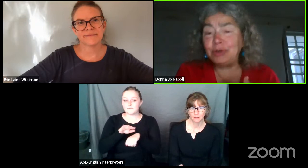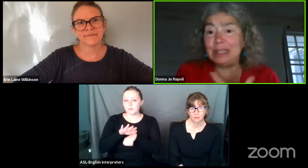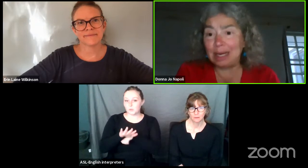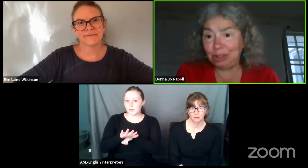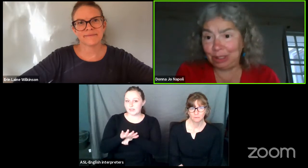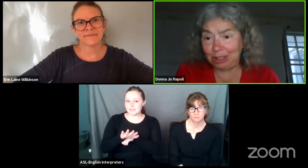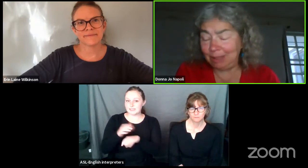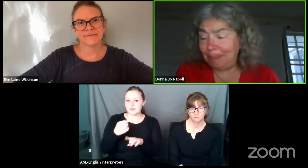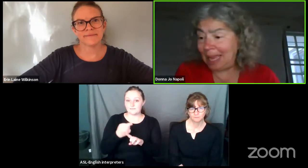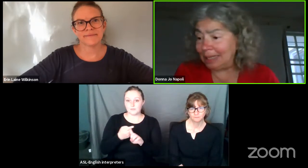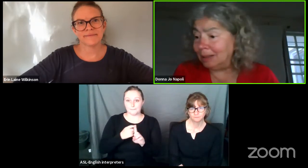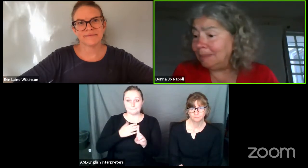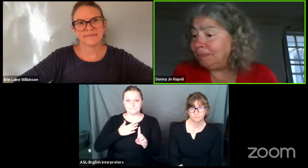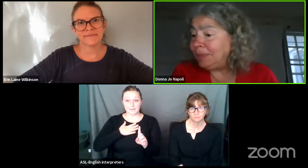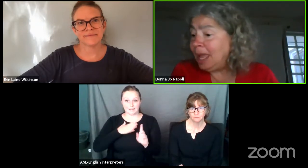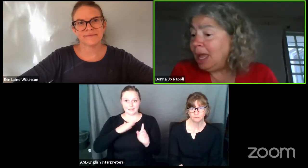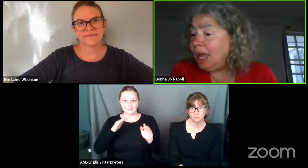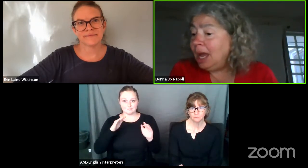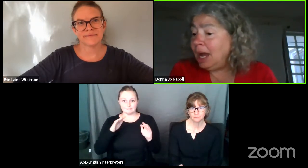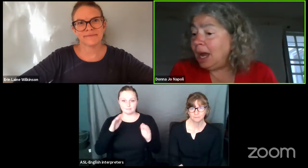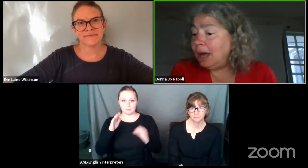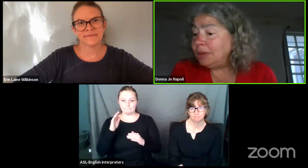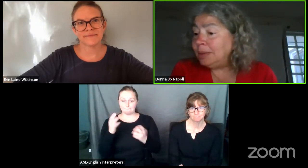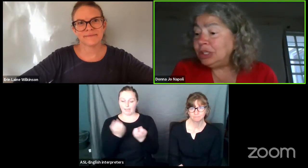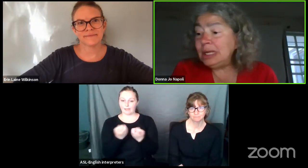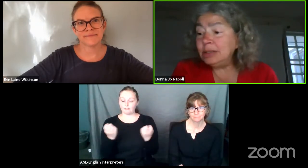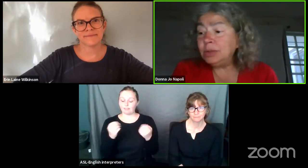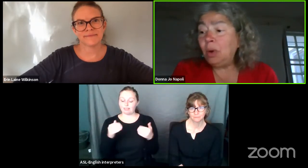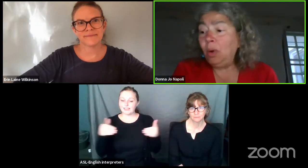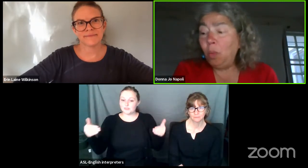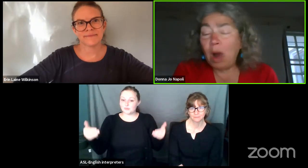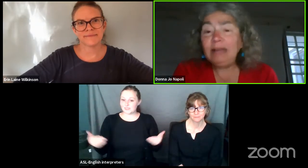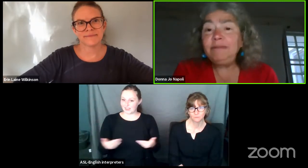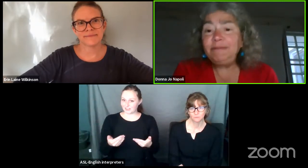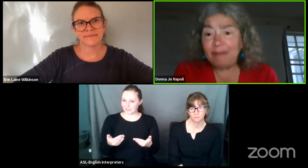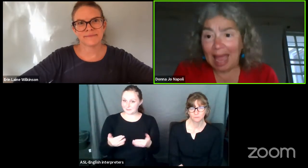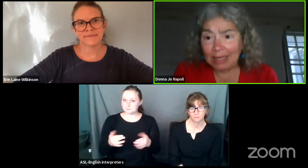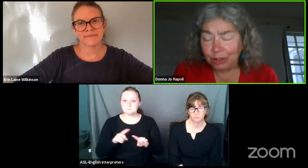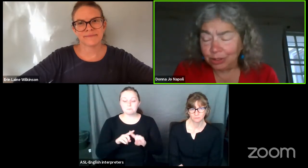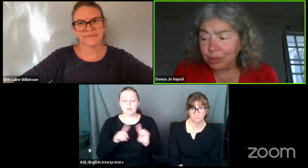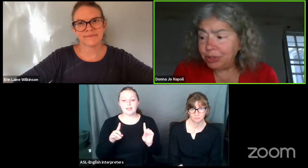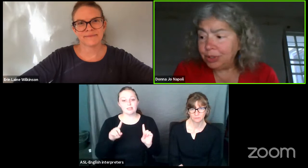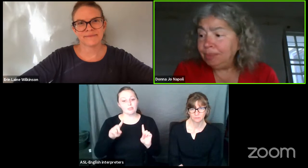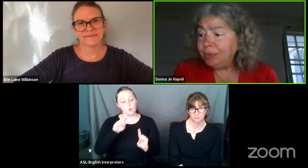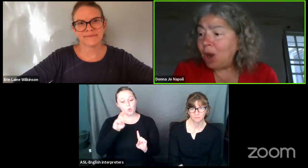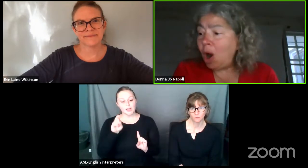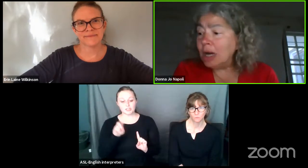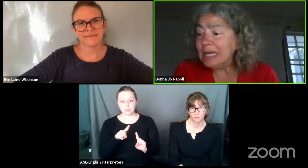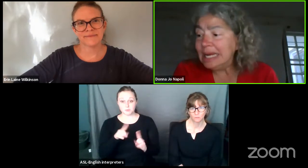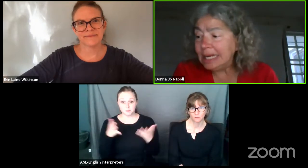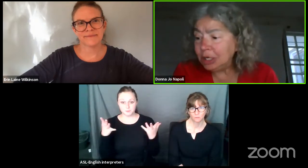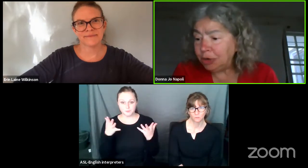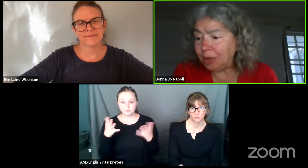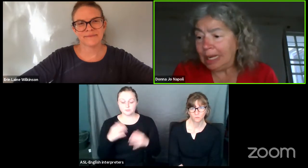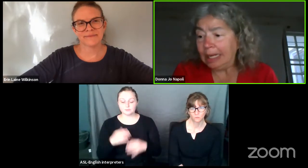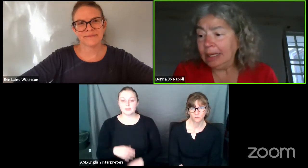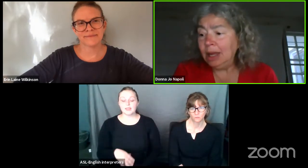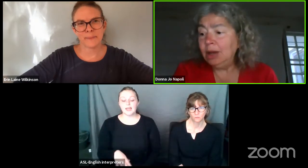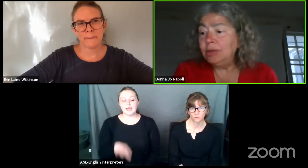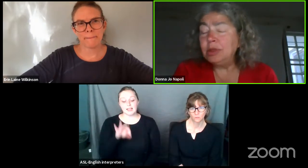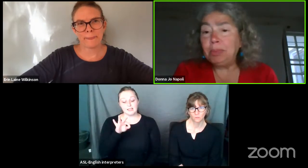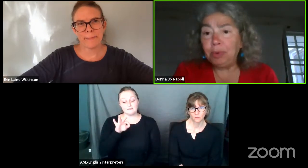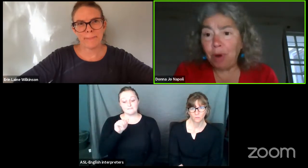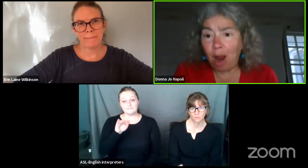my introduction to the panel. The question is, what factors are